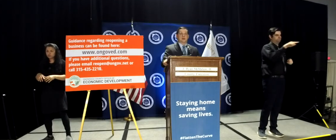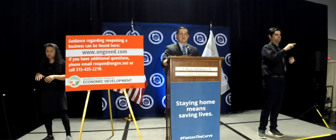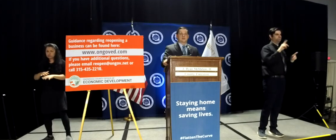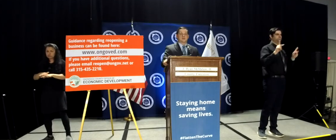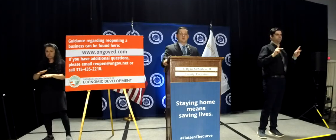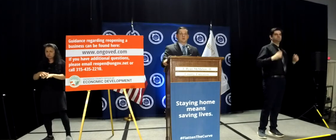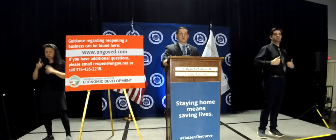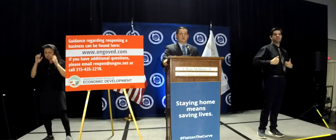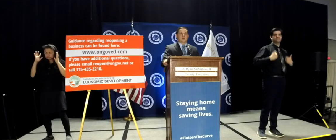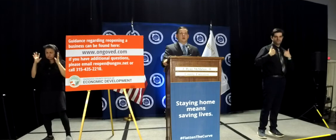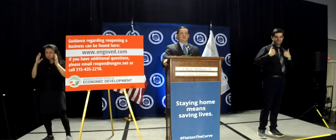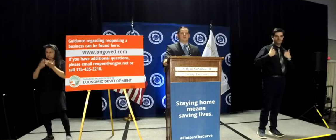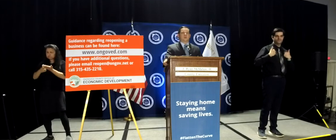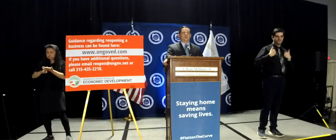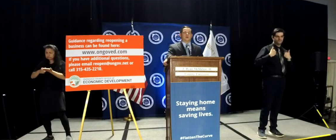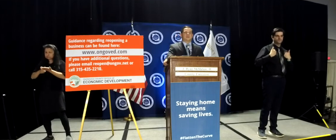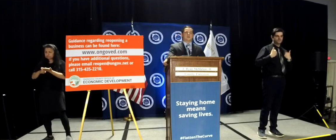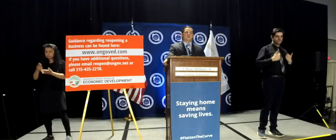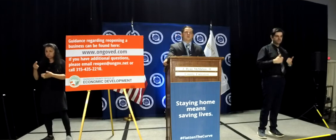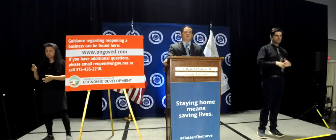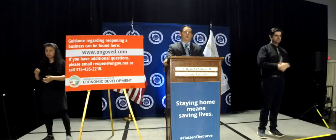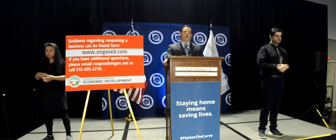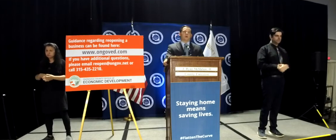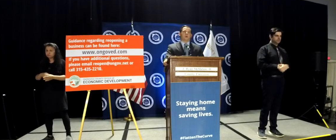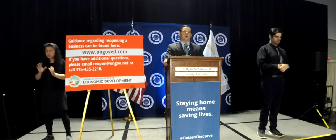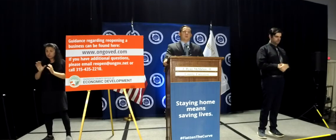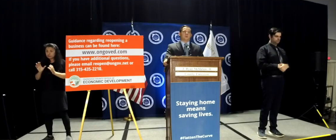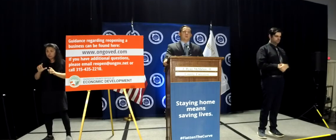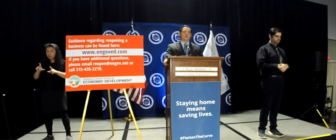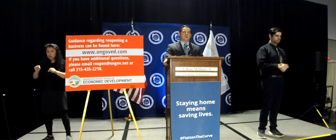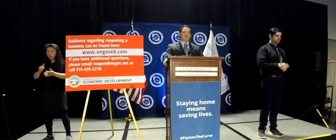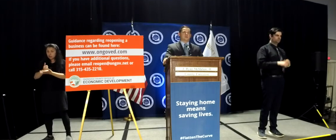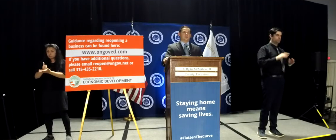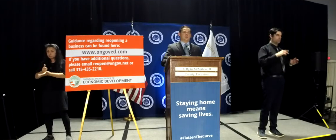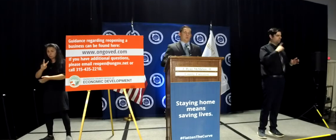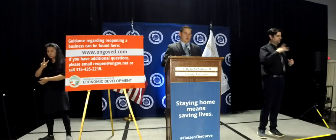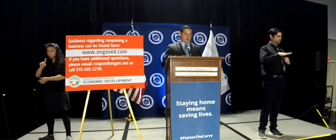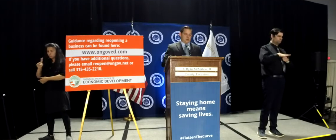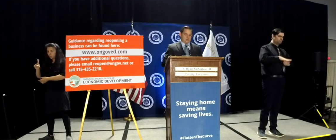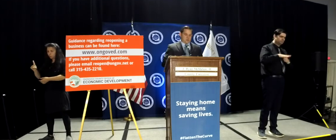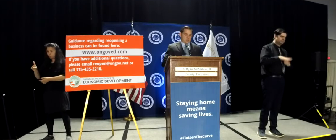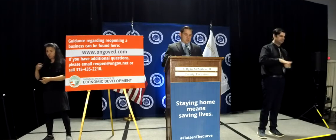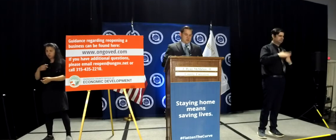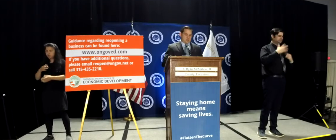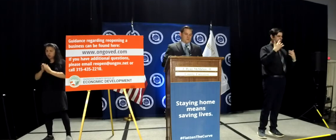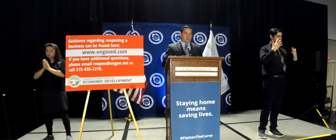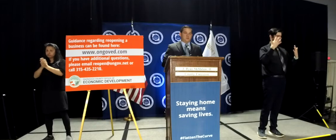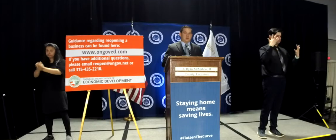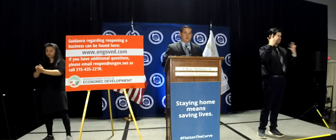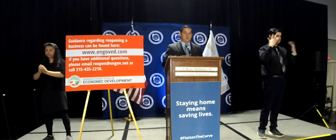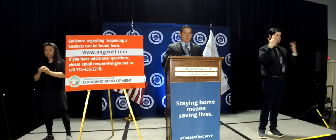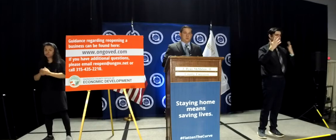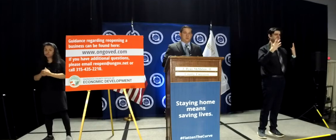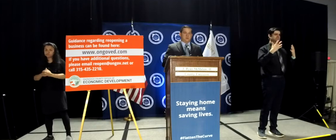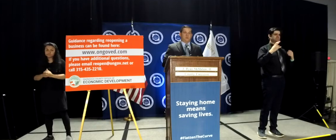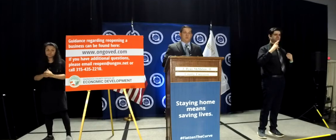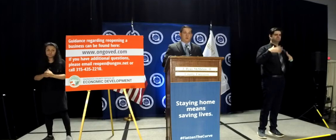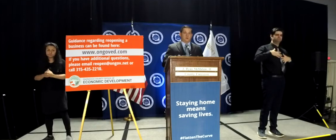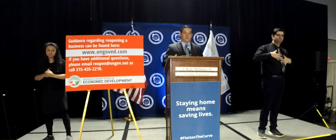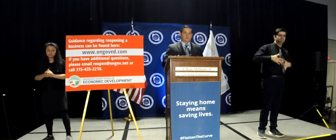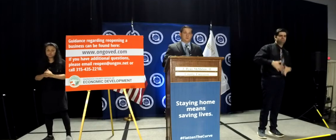this process, so 211 is there for support. Please reach out to 211 if you need to talk to